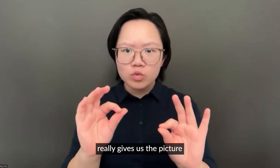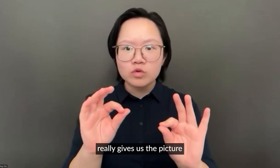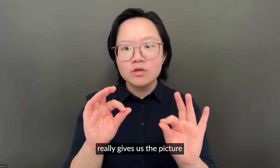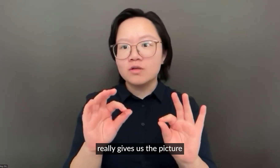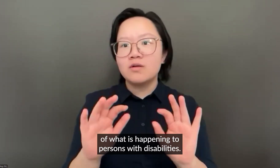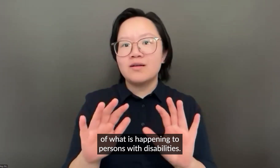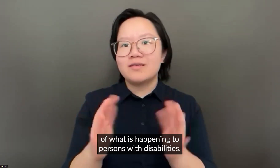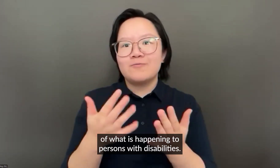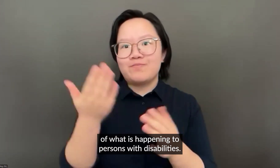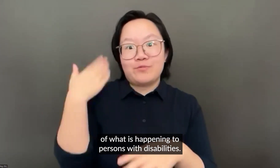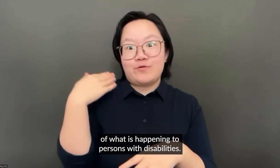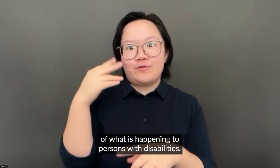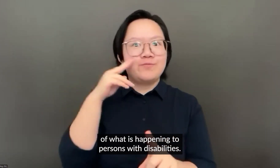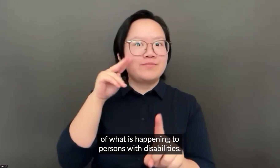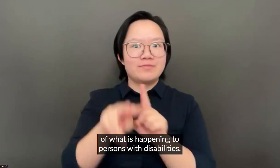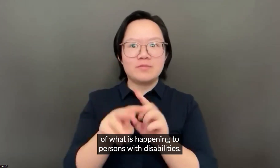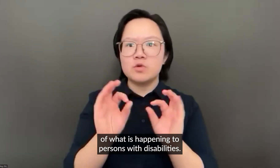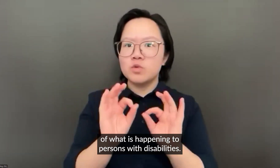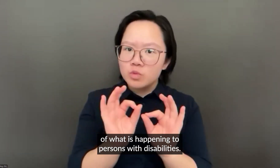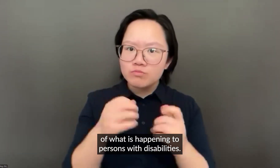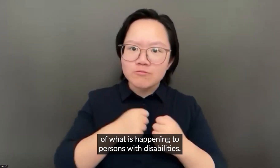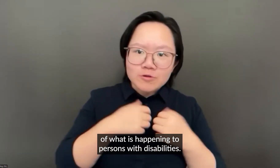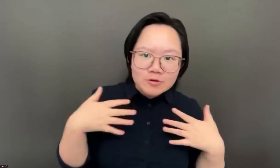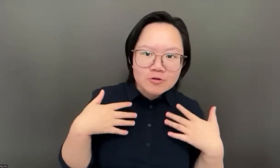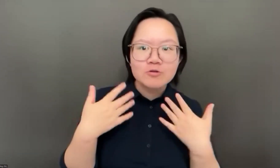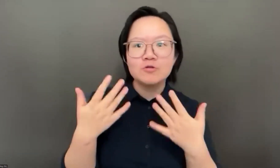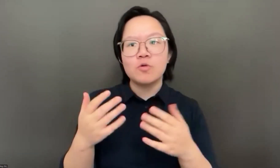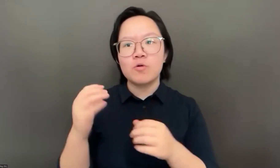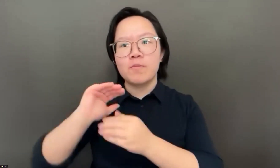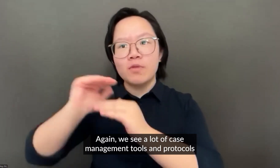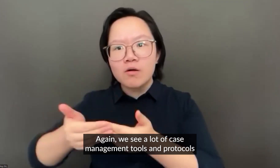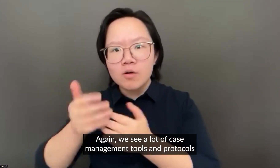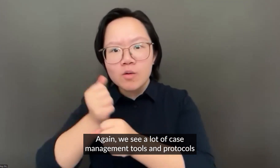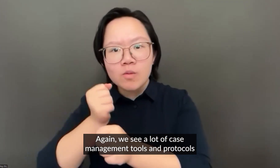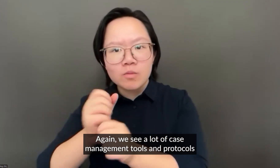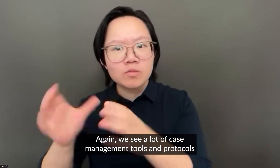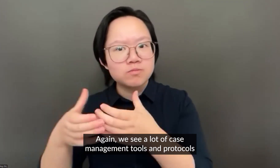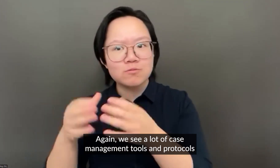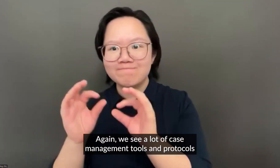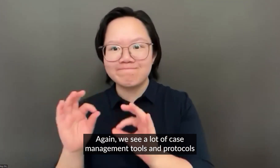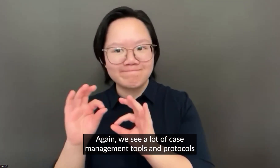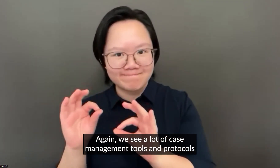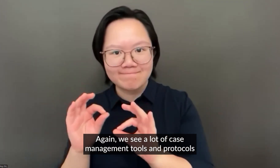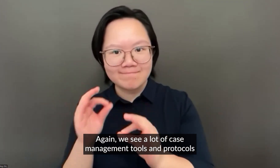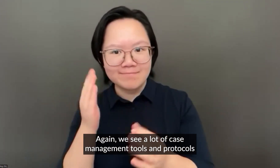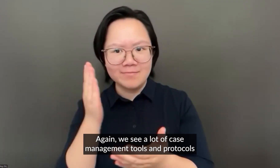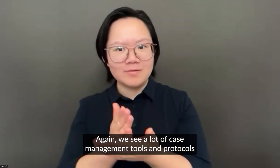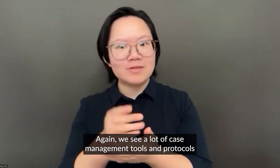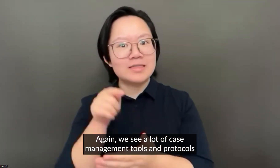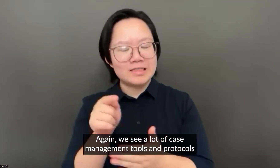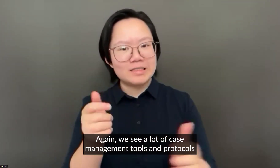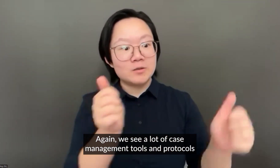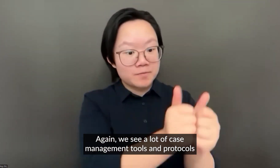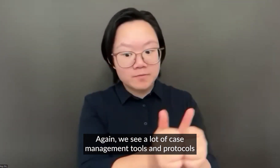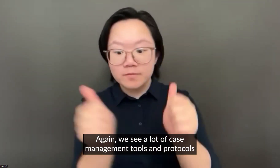the picture of what is happening to persons with disabilities. Again, we see a lot